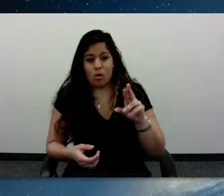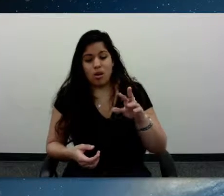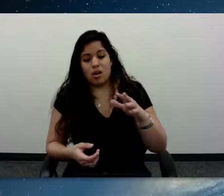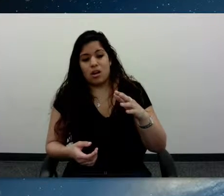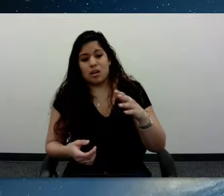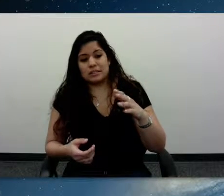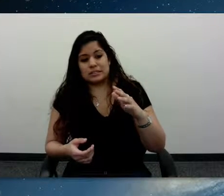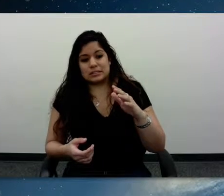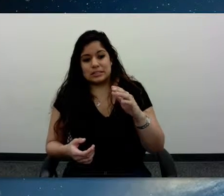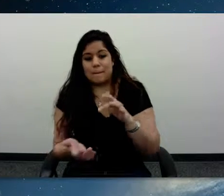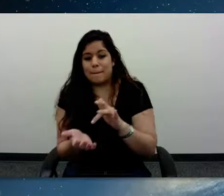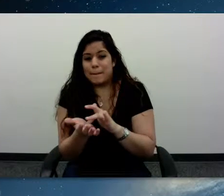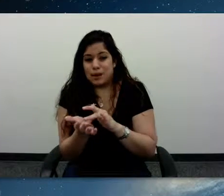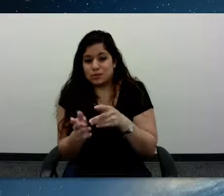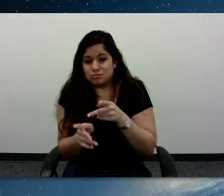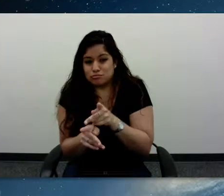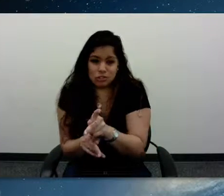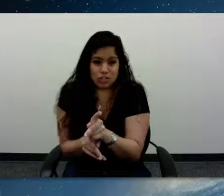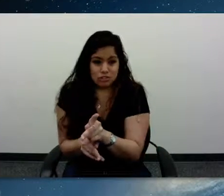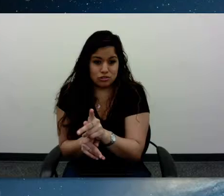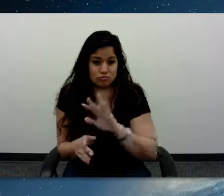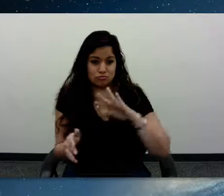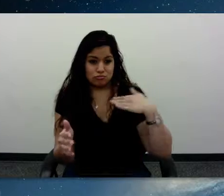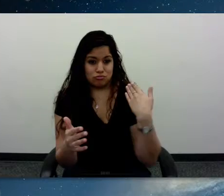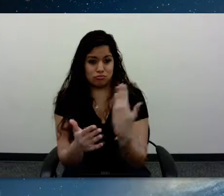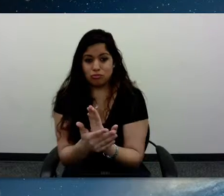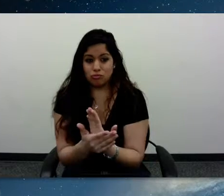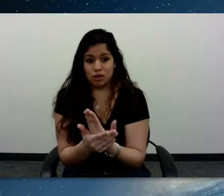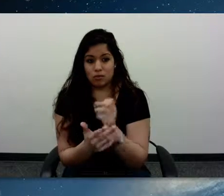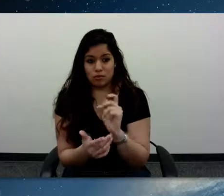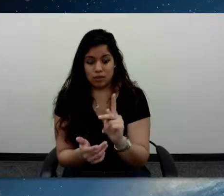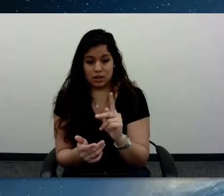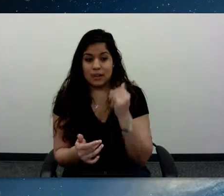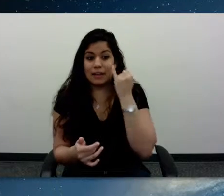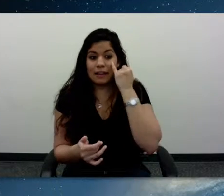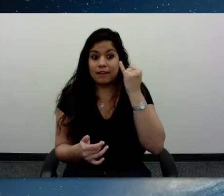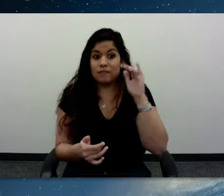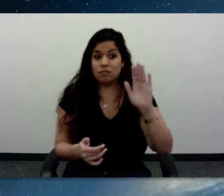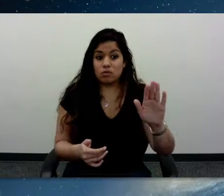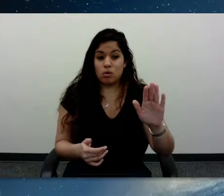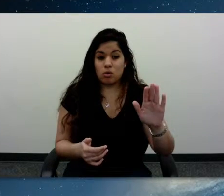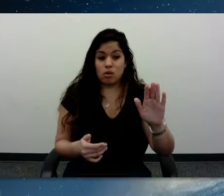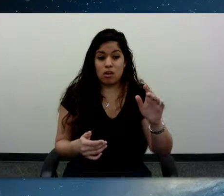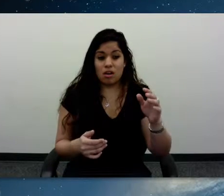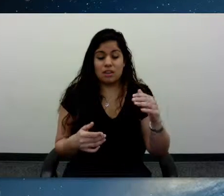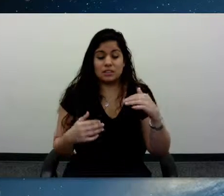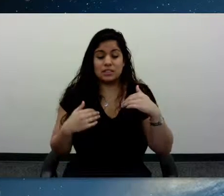thing, you're physically just too tired and you can't go on anymore. And if that happens, it's okay to stop.